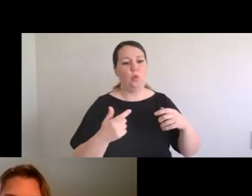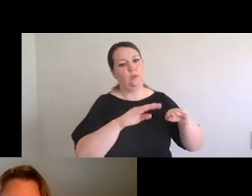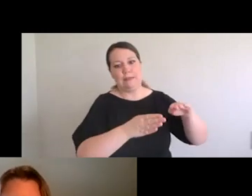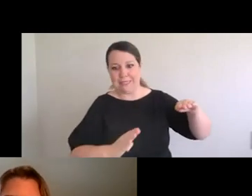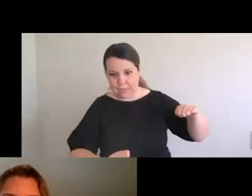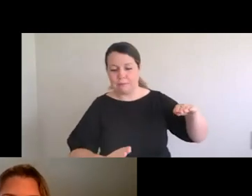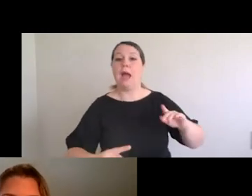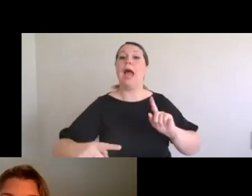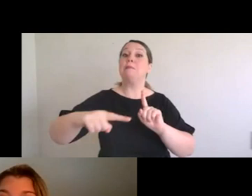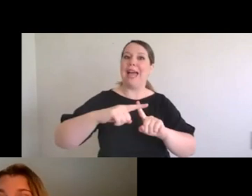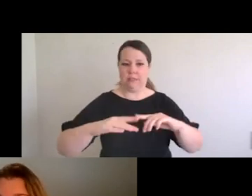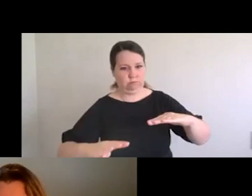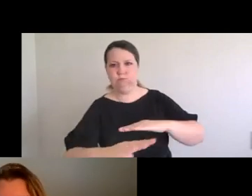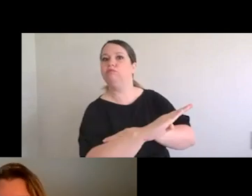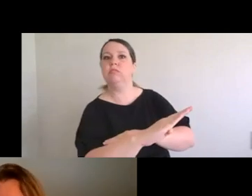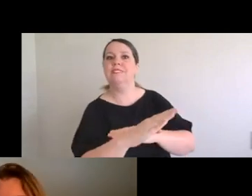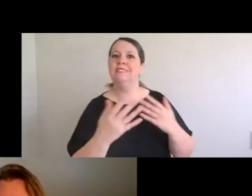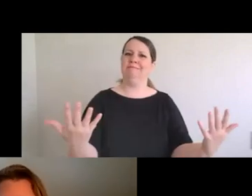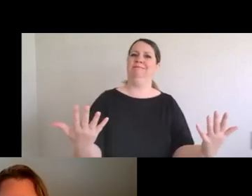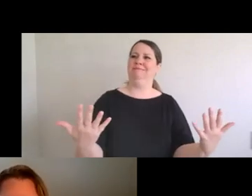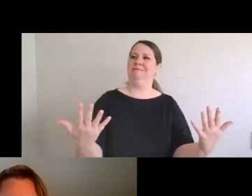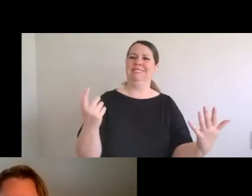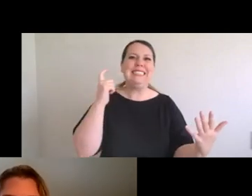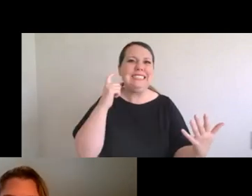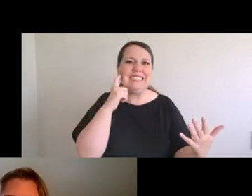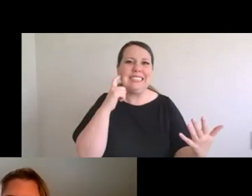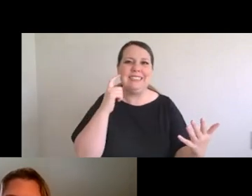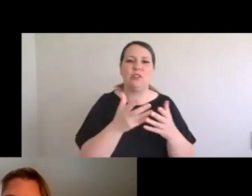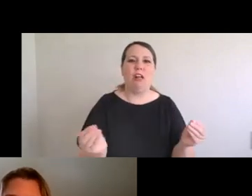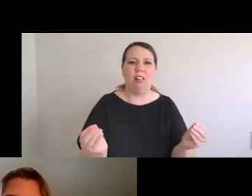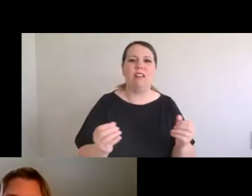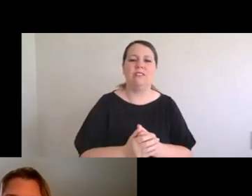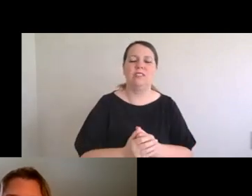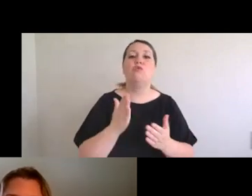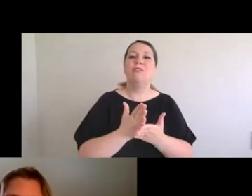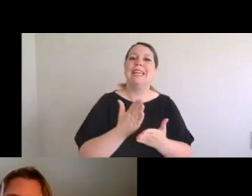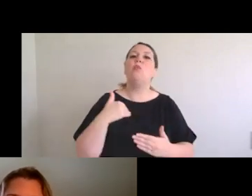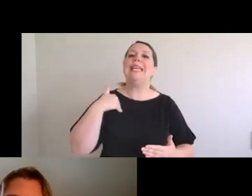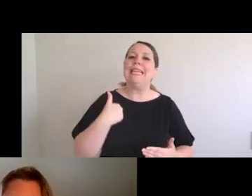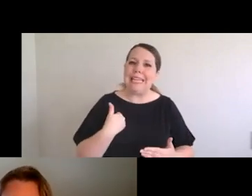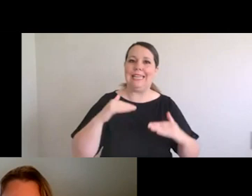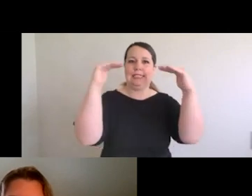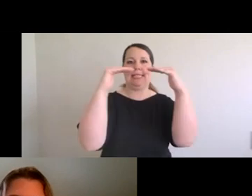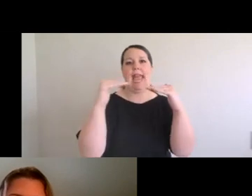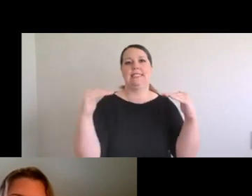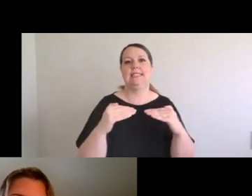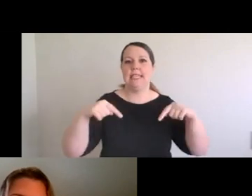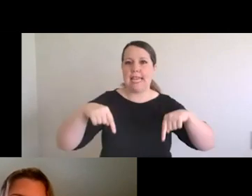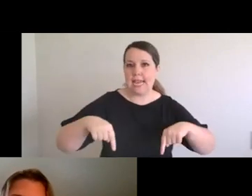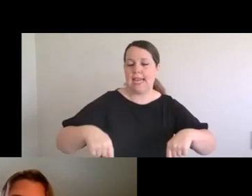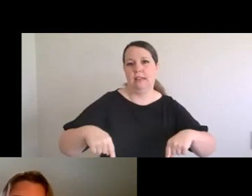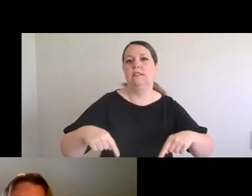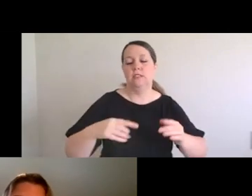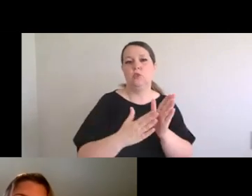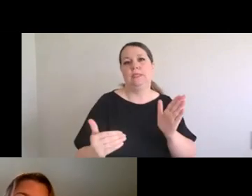willingness, when we don't have enforceable standards, and that's not good enough. I will now pass